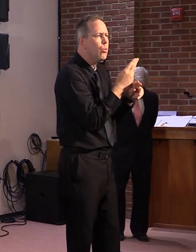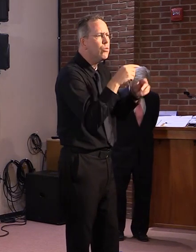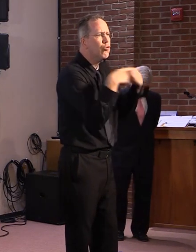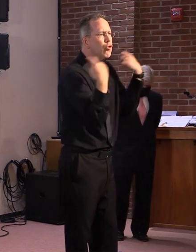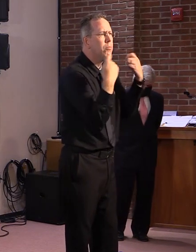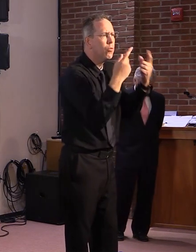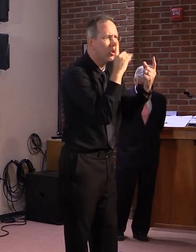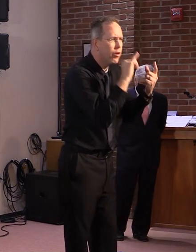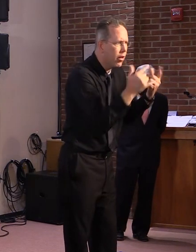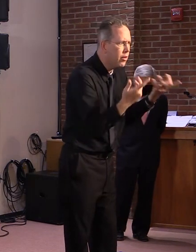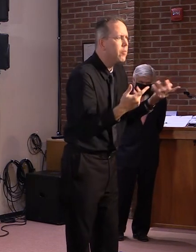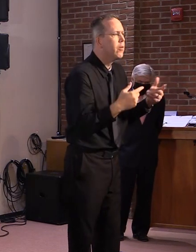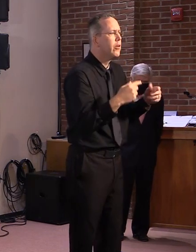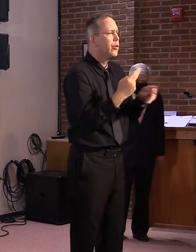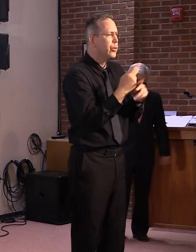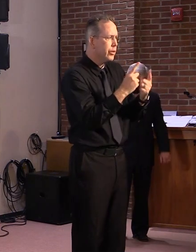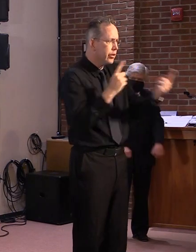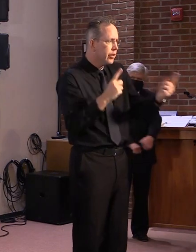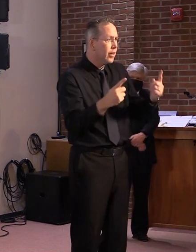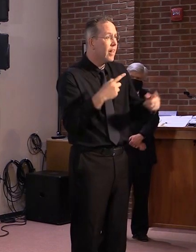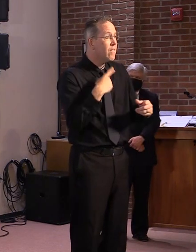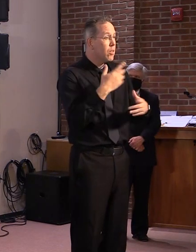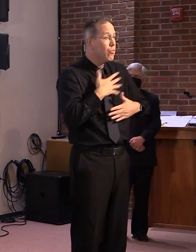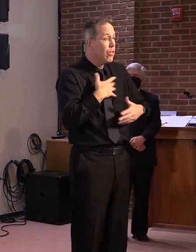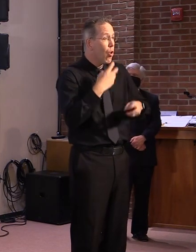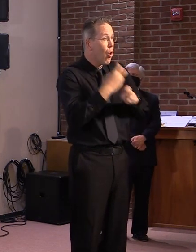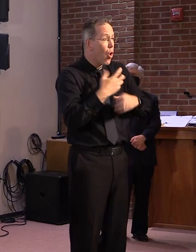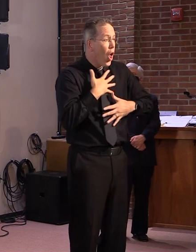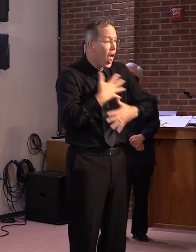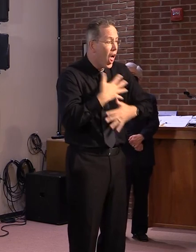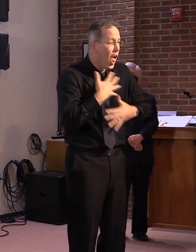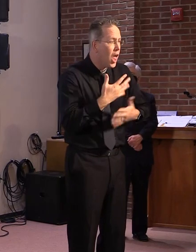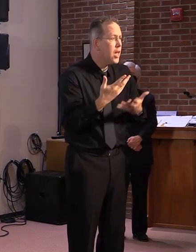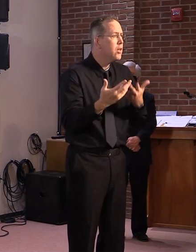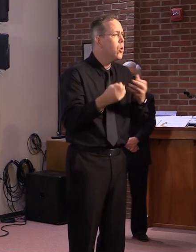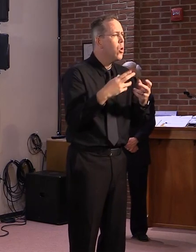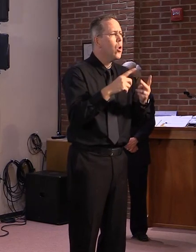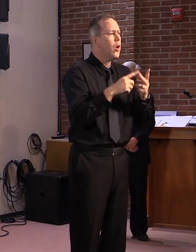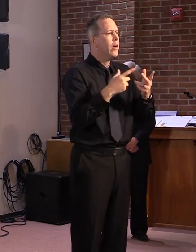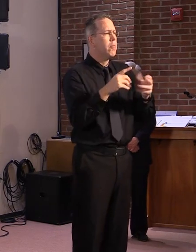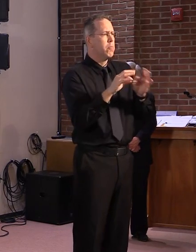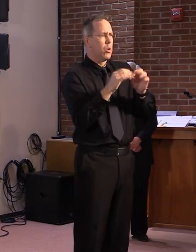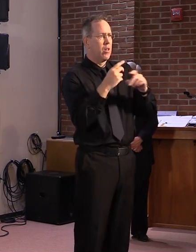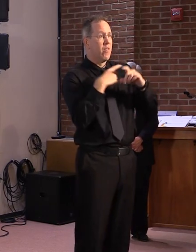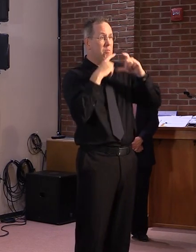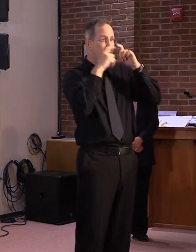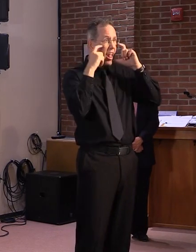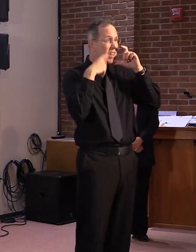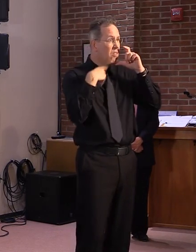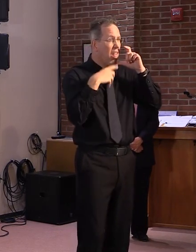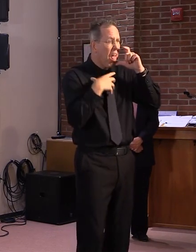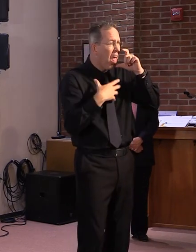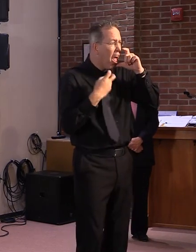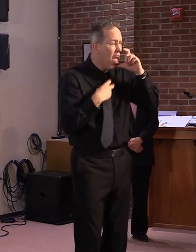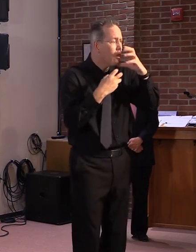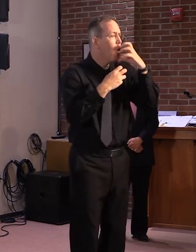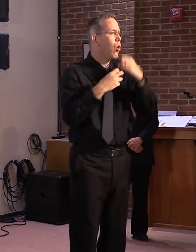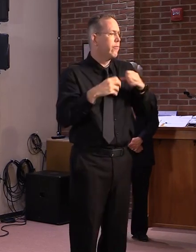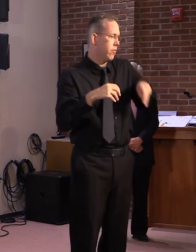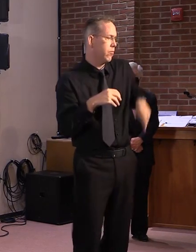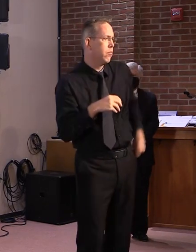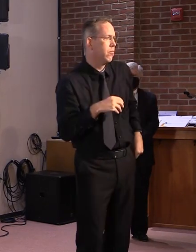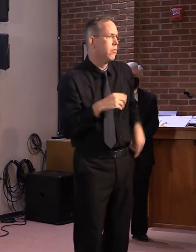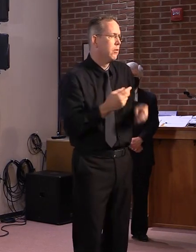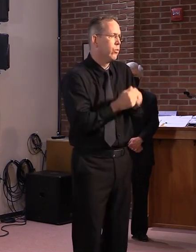there may be times where masks are needed in the areas to get the equipment and whatnot, but it is outlined in there,